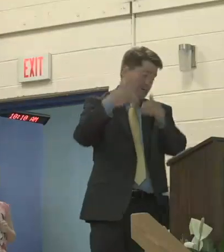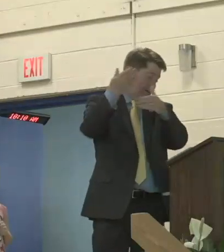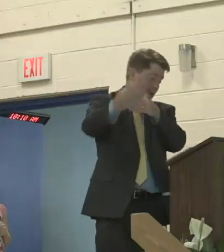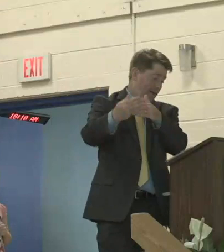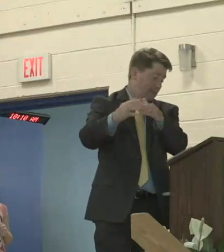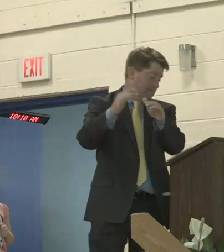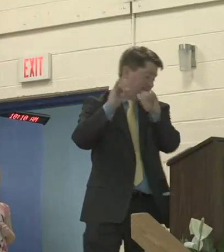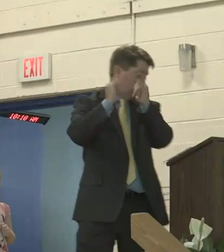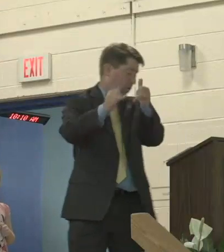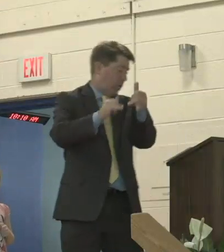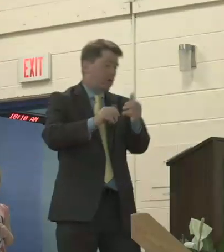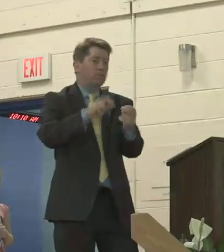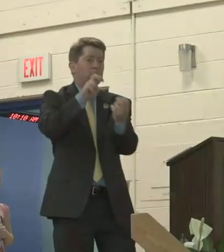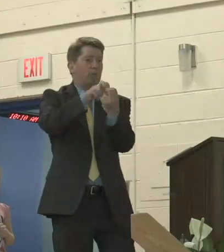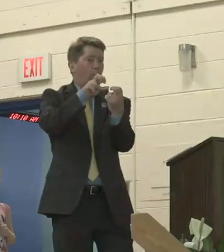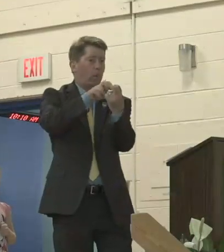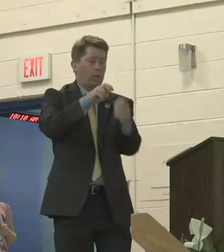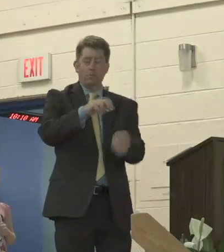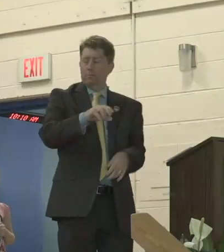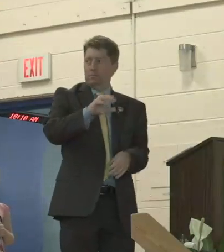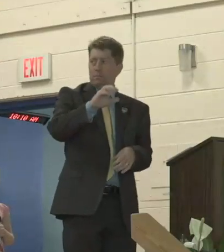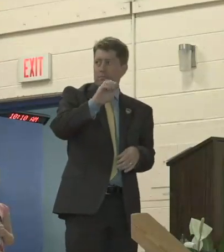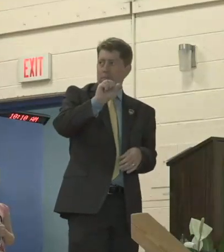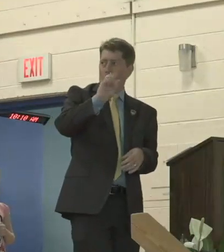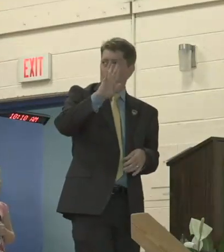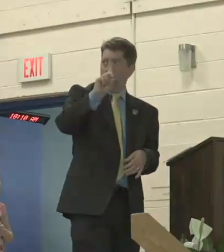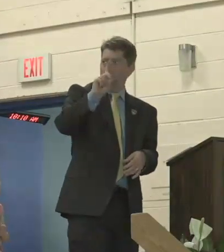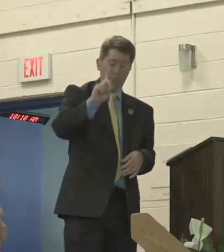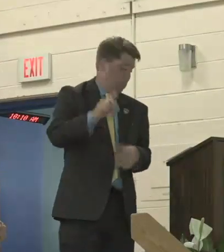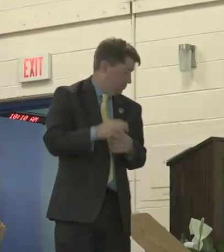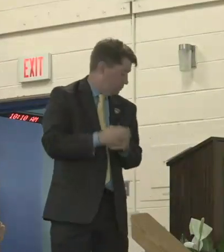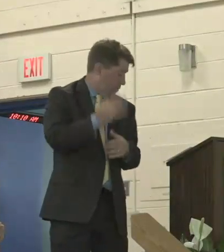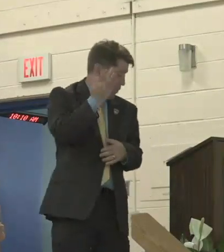Okay, the next award is the Squirrel Award